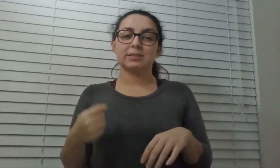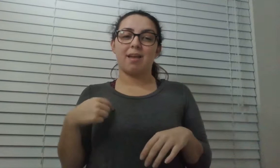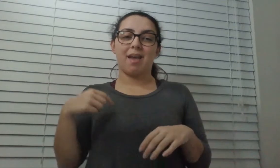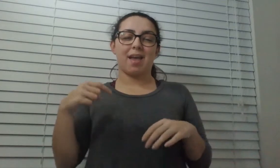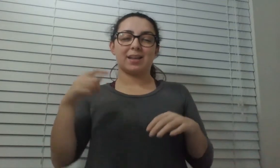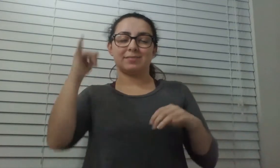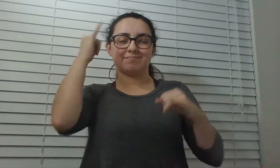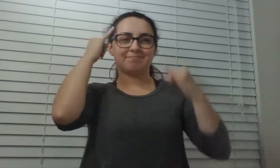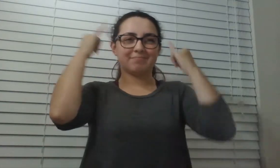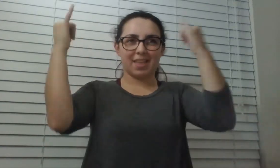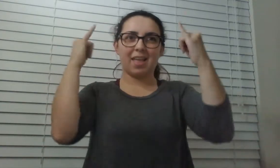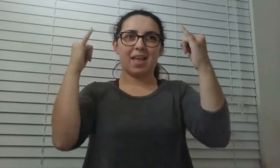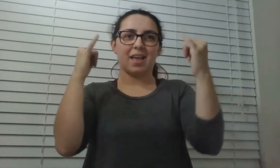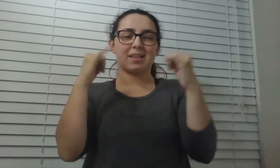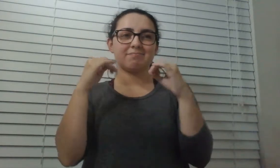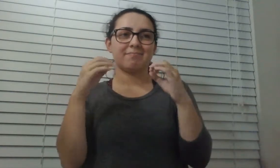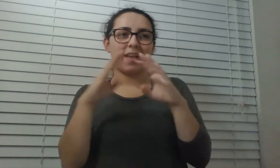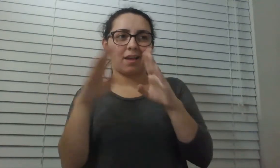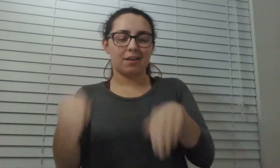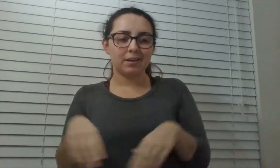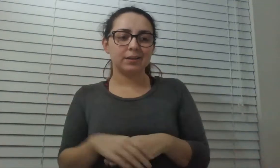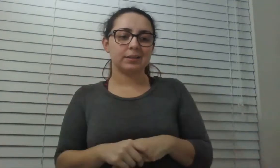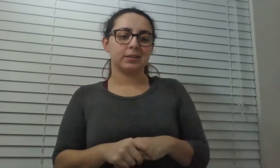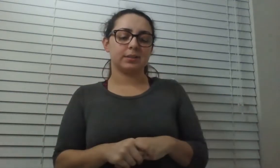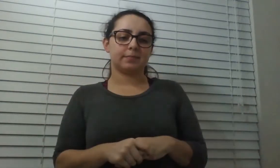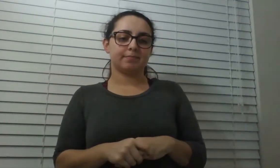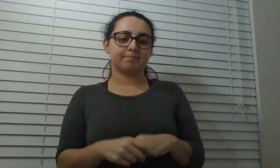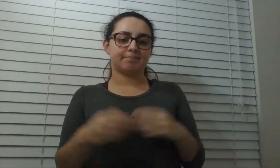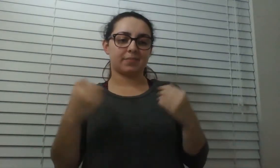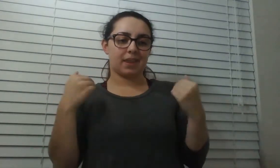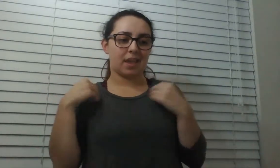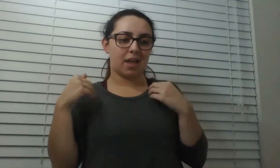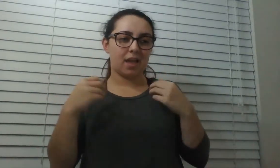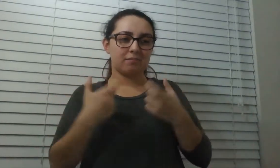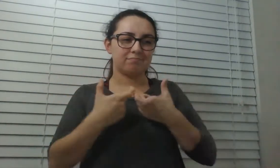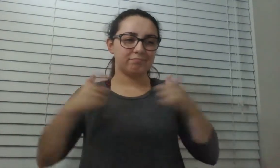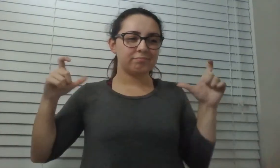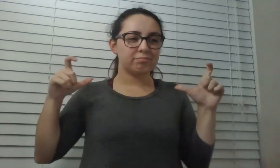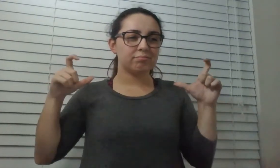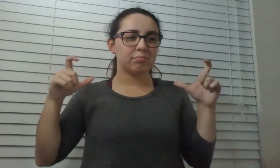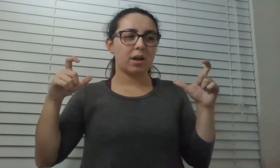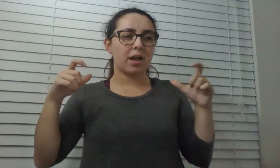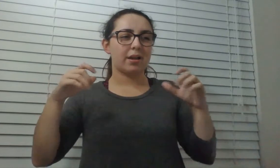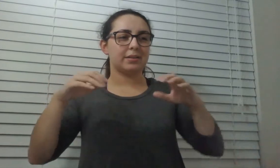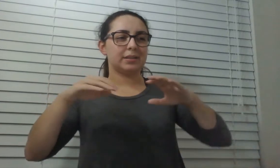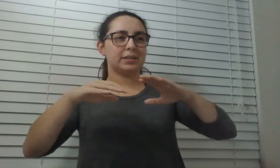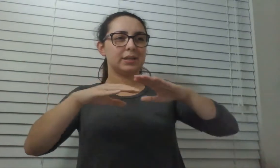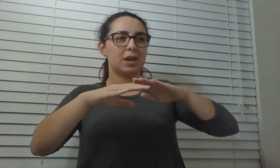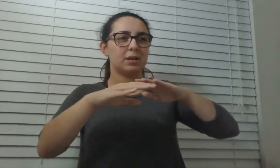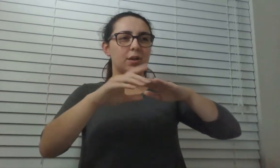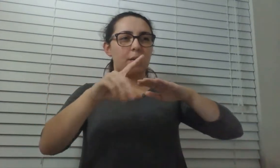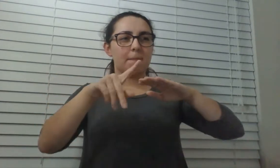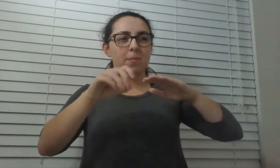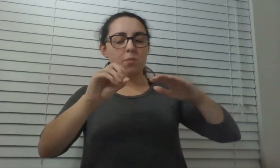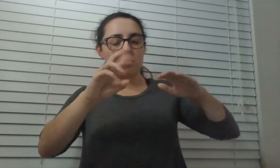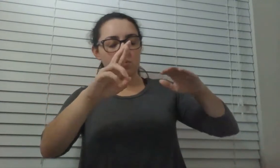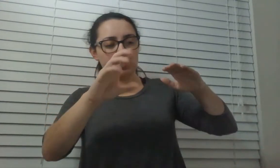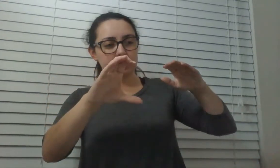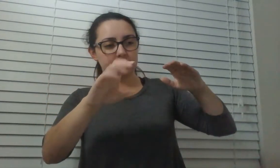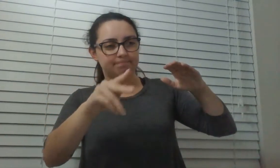brick house, and he had a large porch that was completely empty, and I know that I paused there. Even though I was